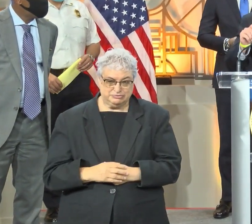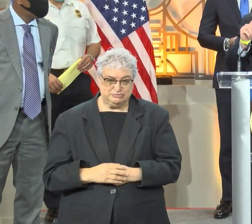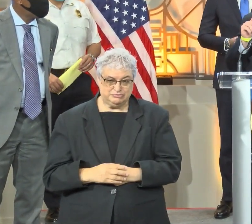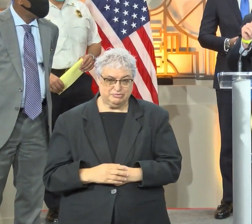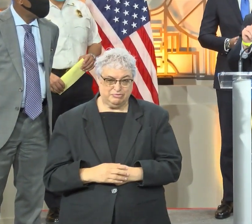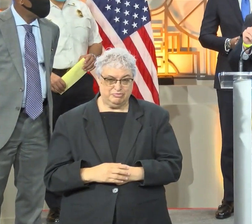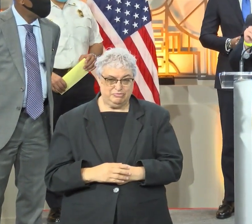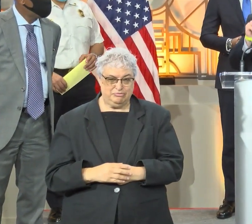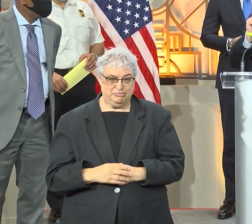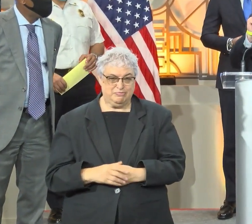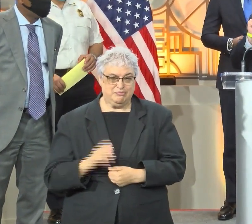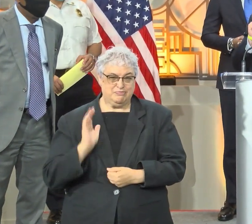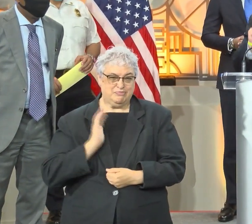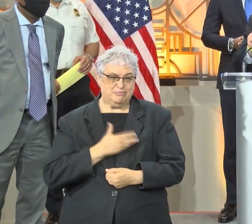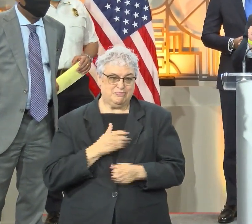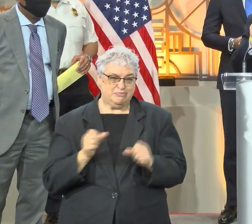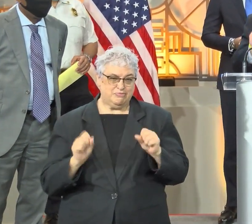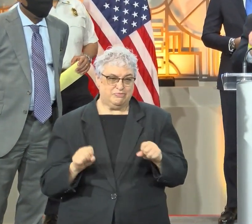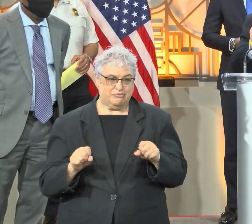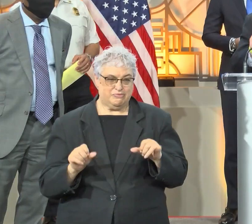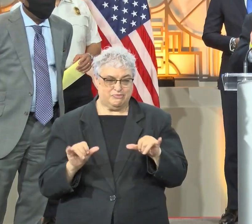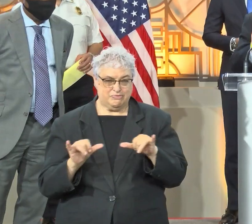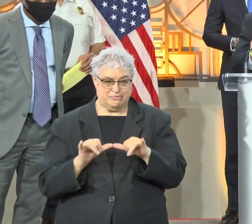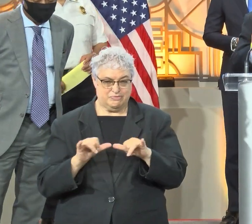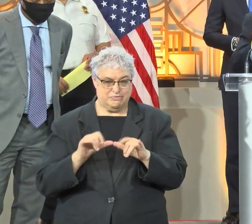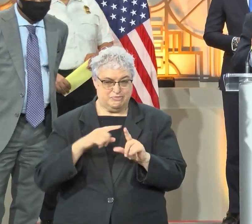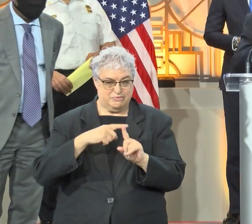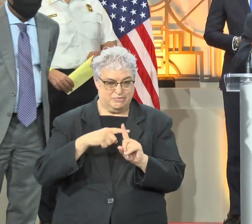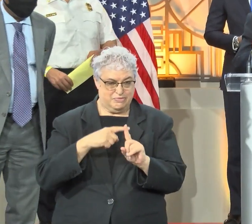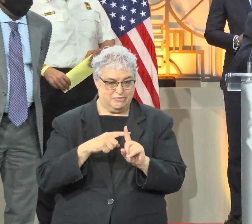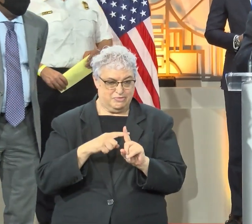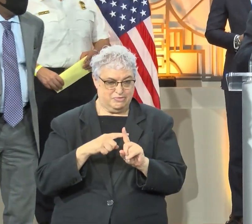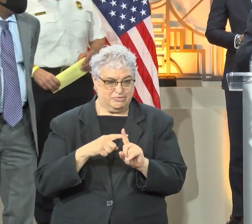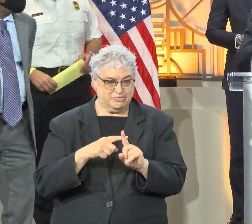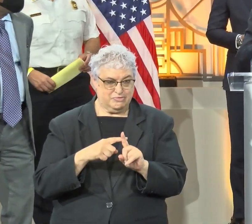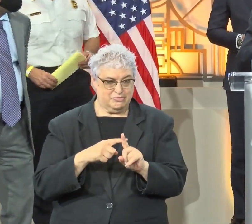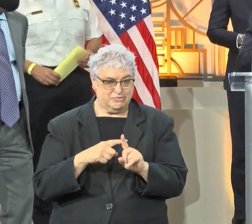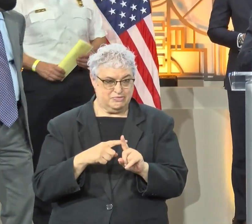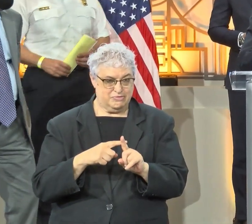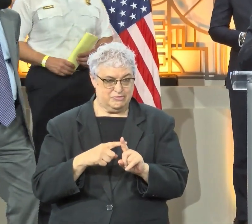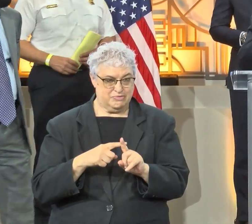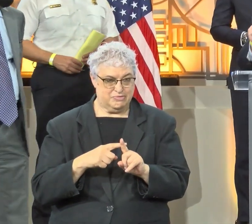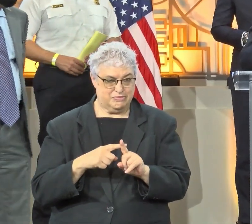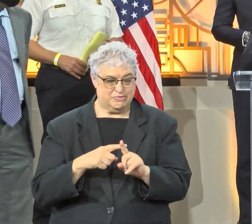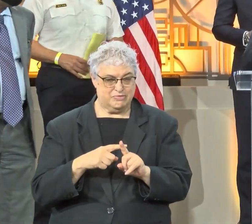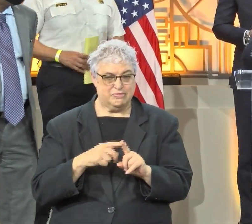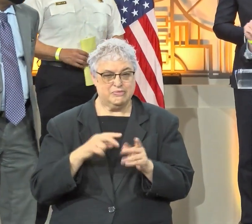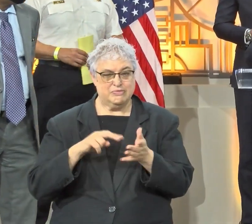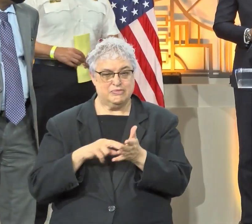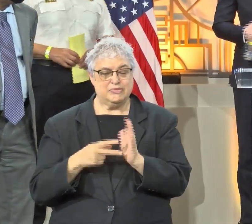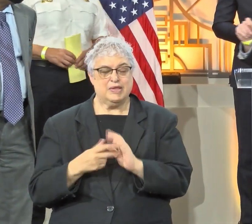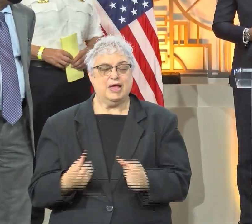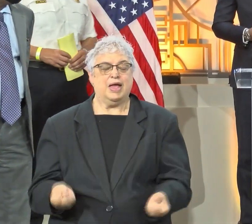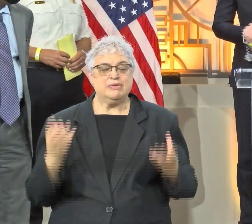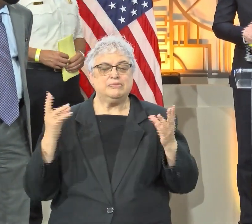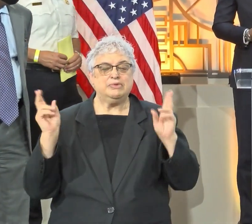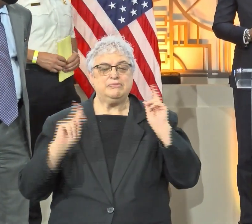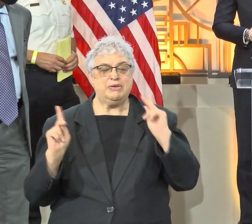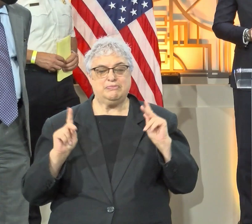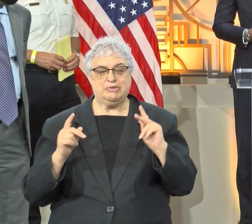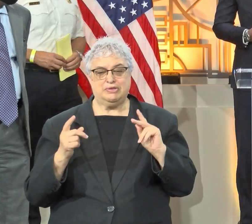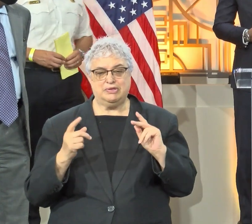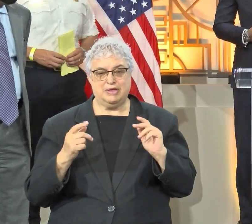our ability to measure positivity rate, as you can imagine, is also directly related to how many tests are